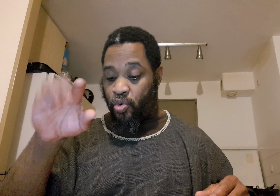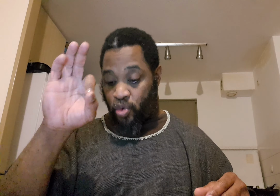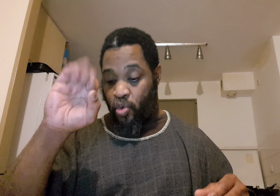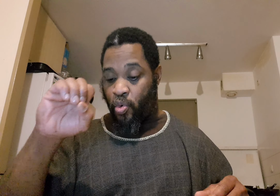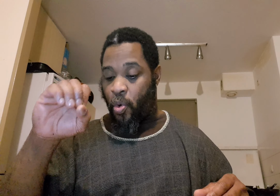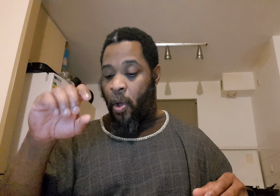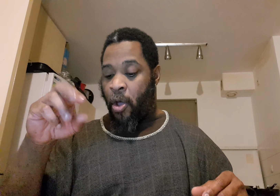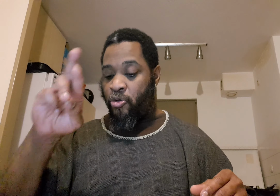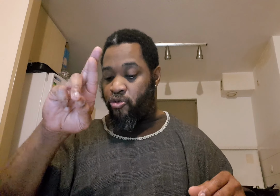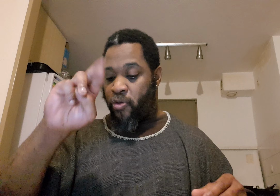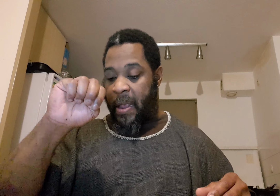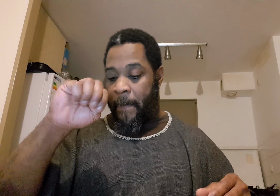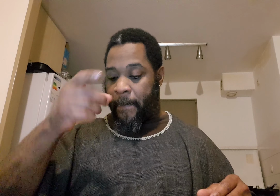to